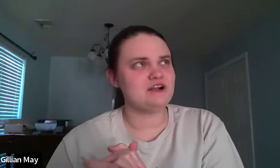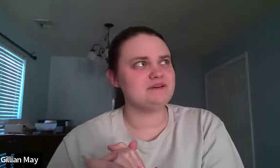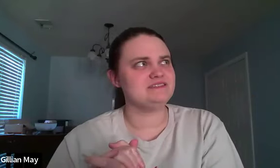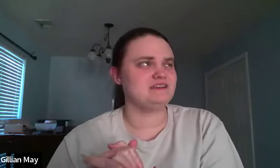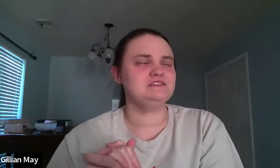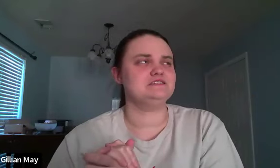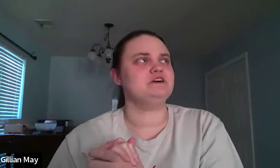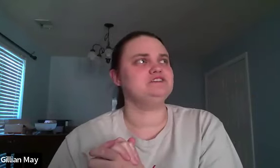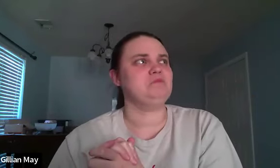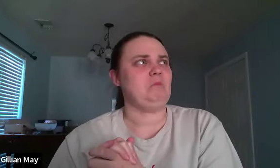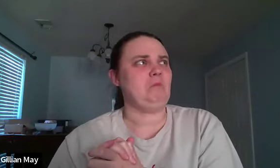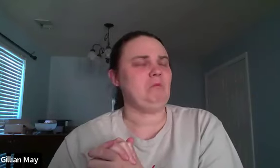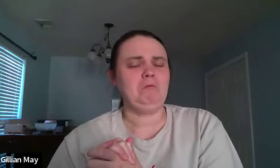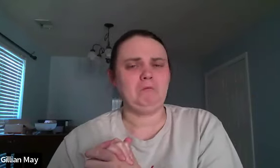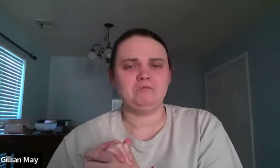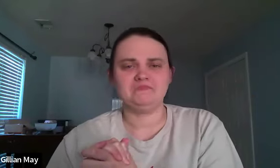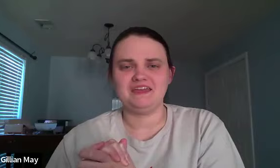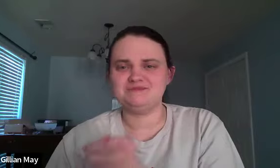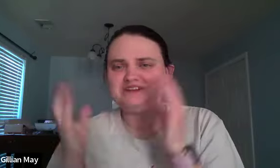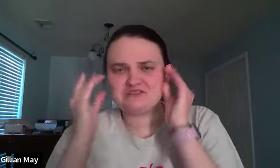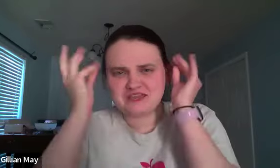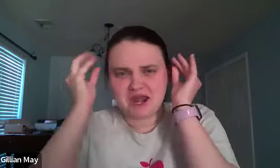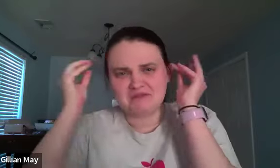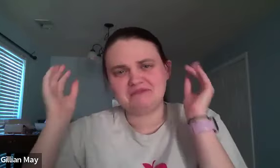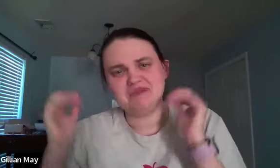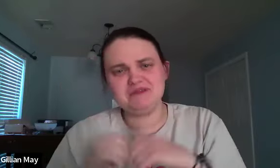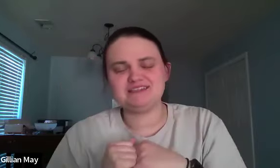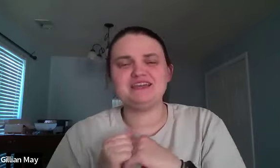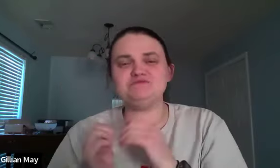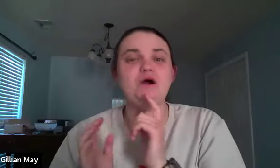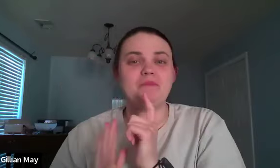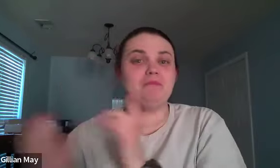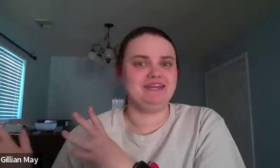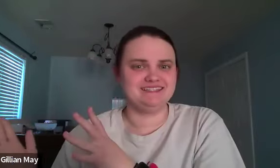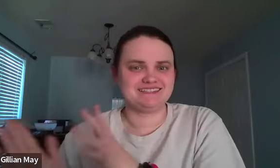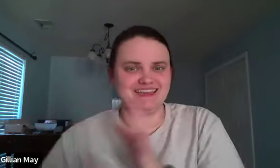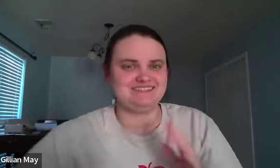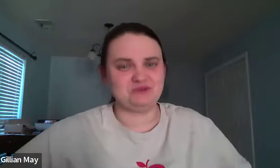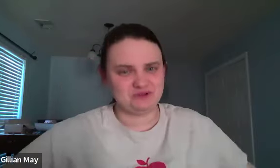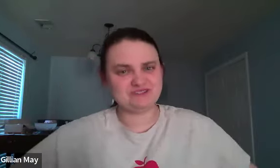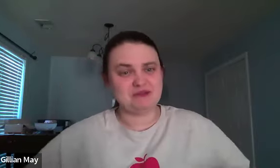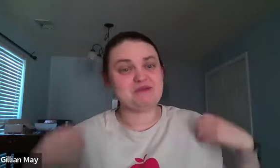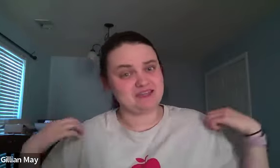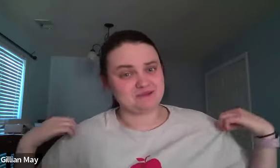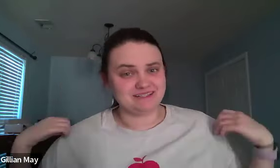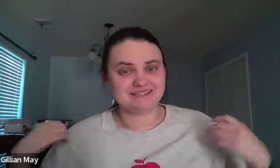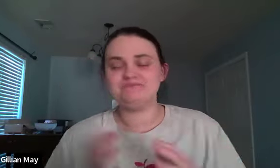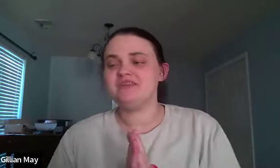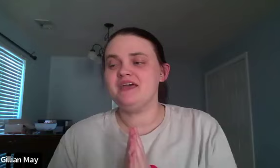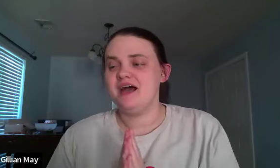about seconds as much. I'm sitting here thinking about it. I'm like, maybe because I guess we're all about minutes at school. So maybe that's what it is. All